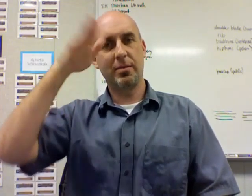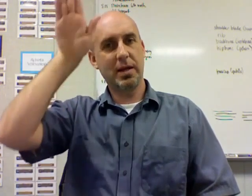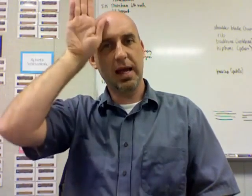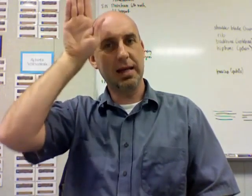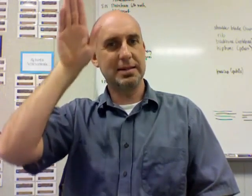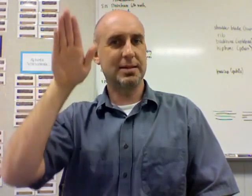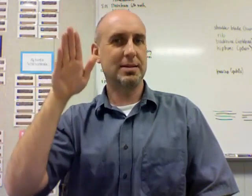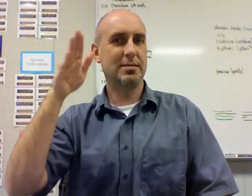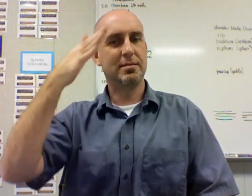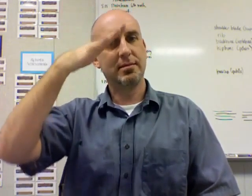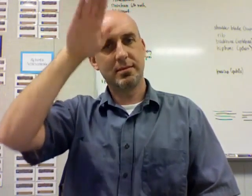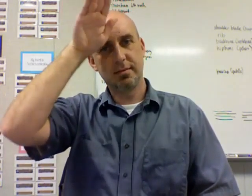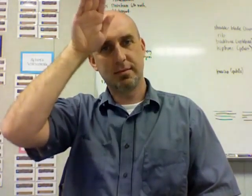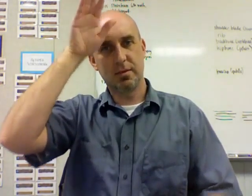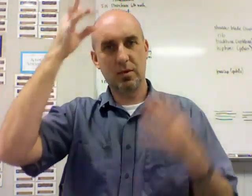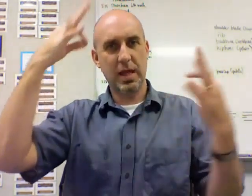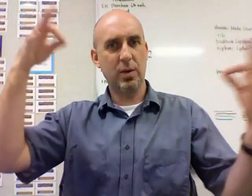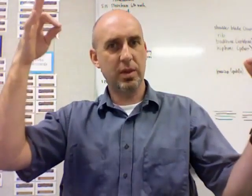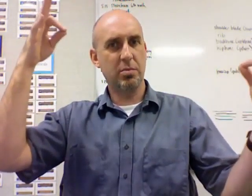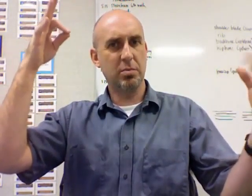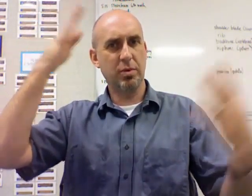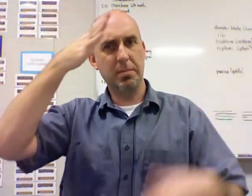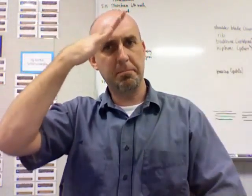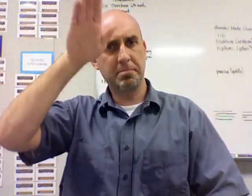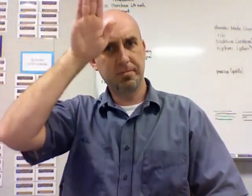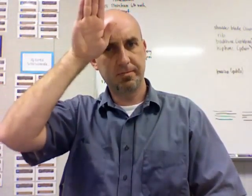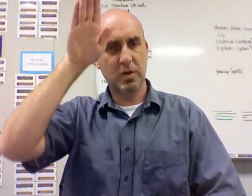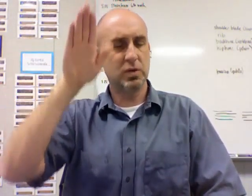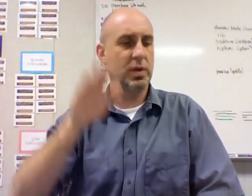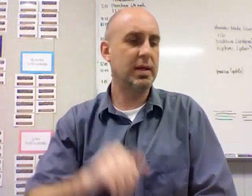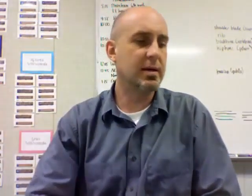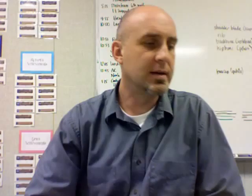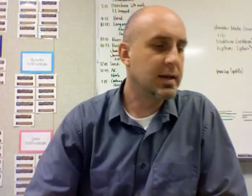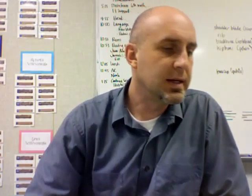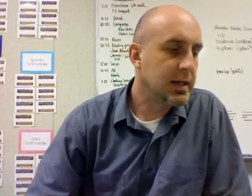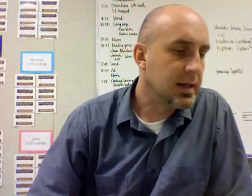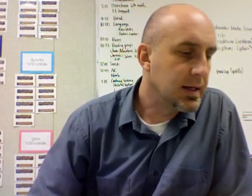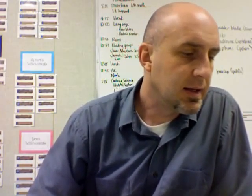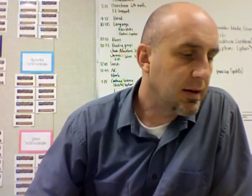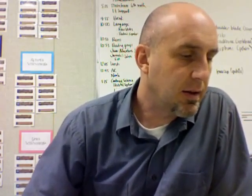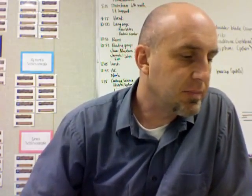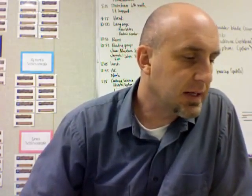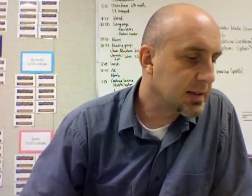big hats. The hat with the big brim, Australia. Next